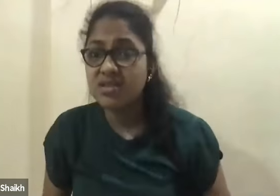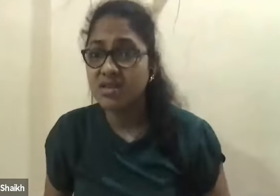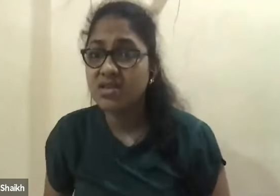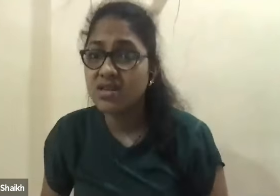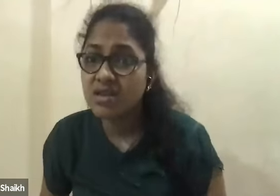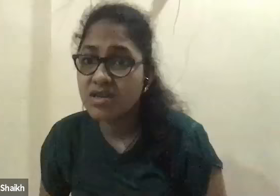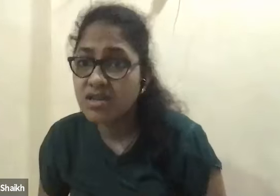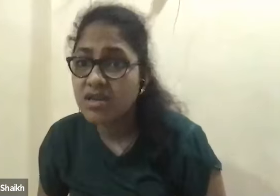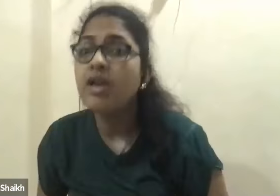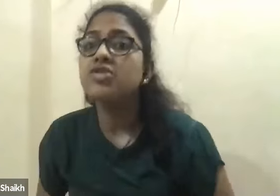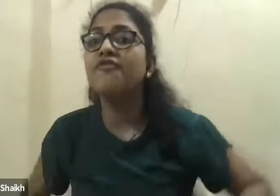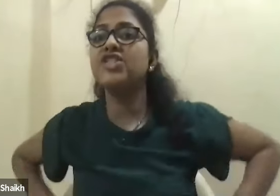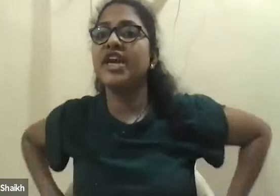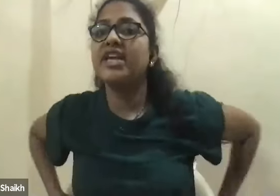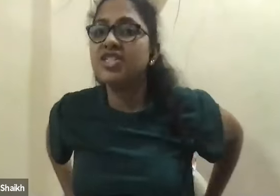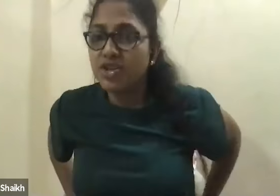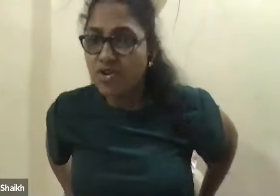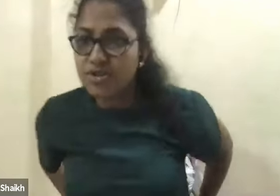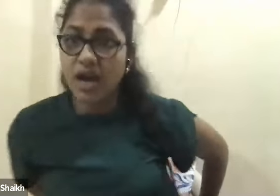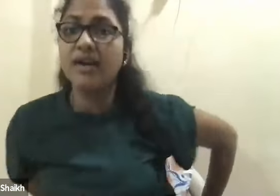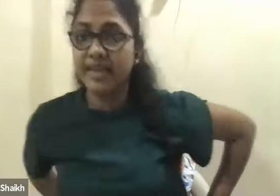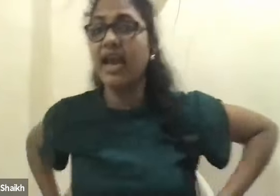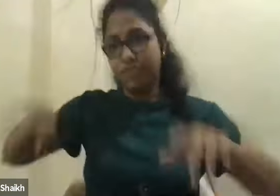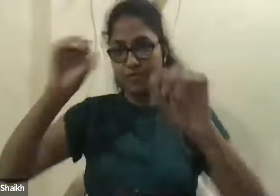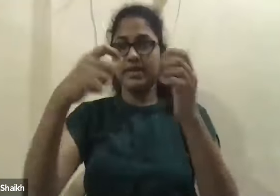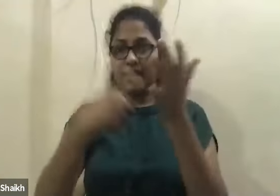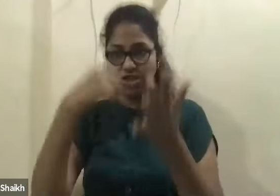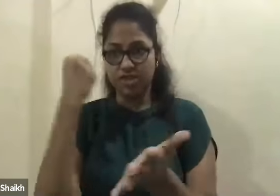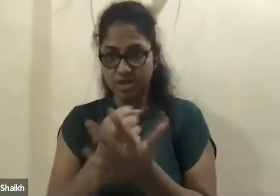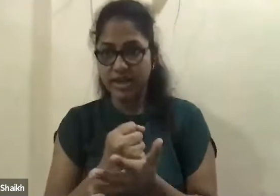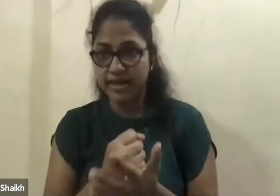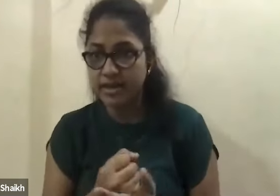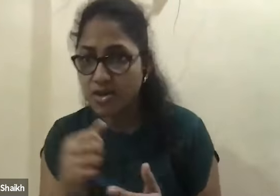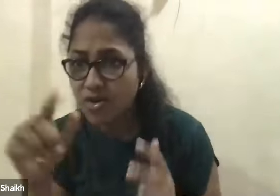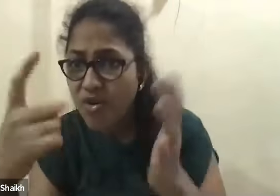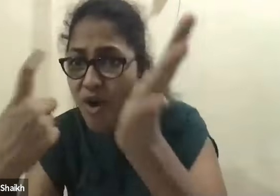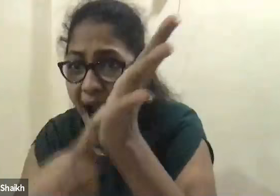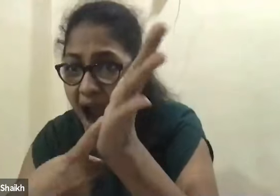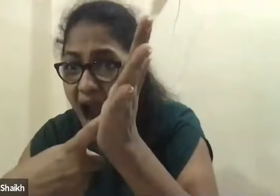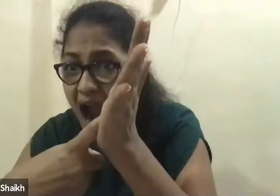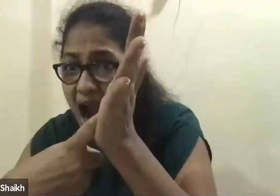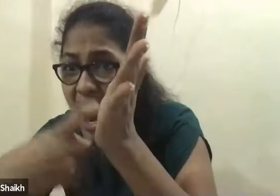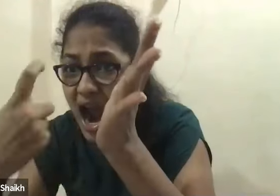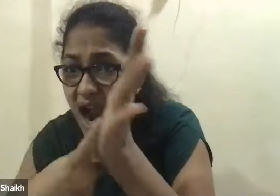Any other? Which NGOs they have to be registered NTO? Registered. Yes.